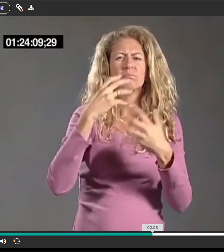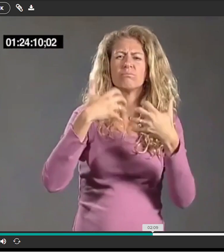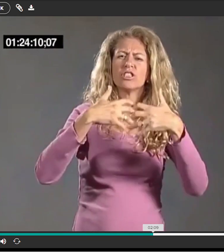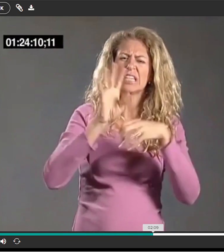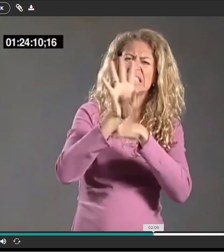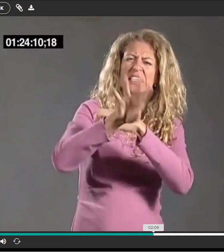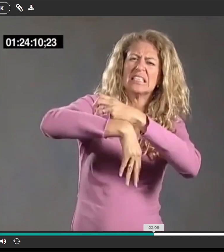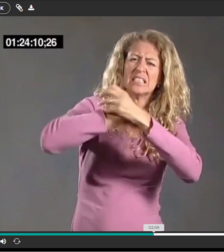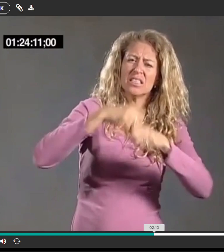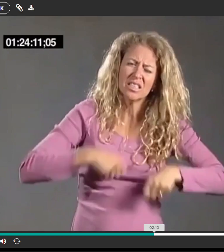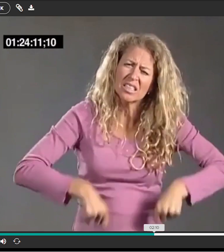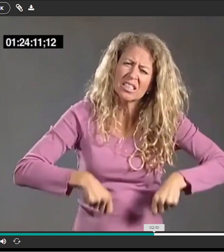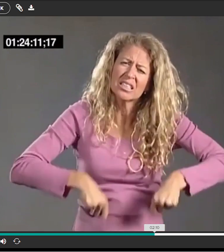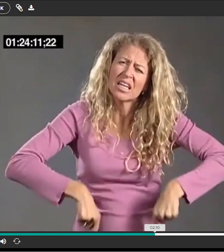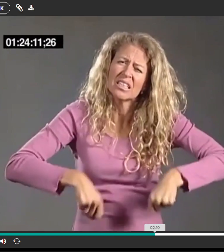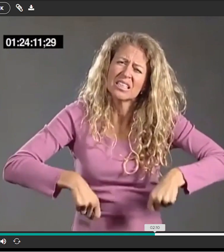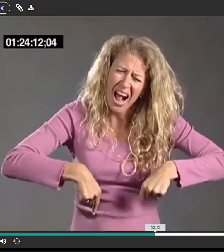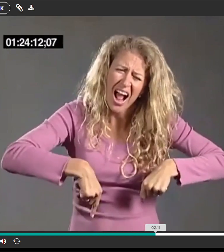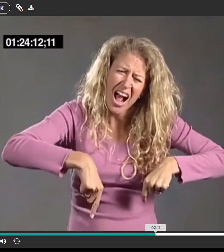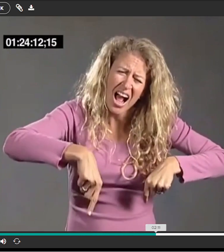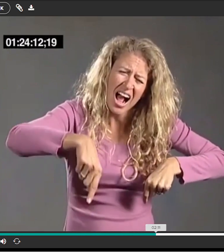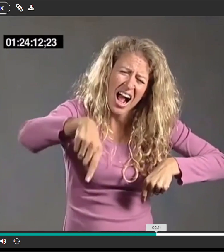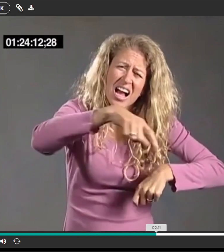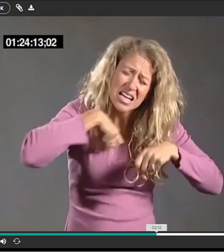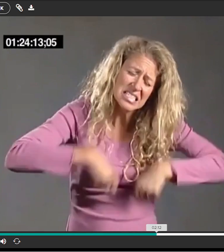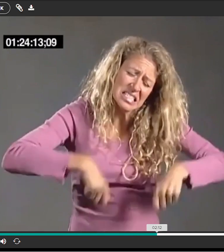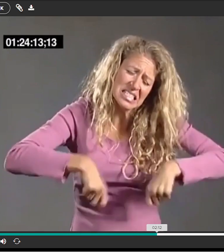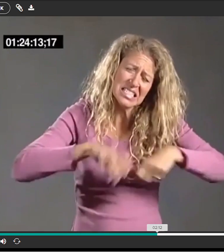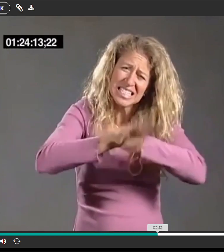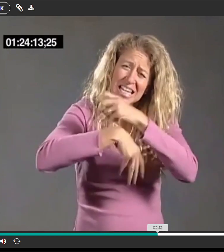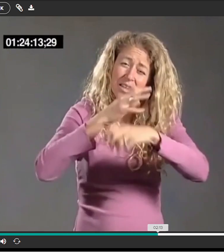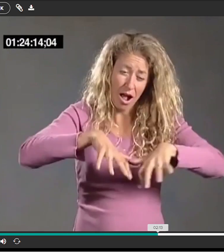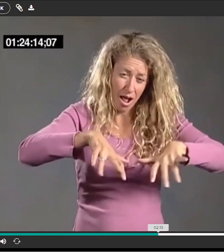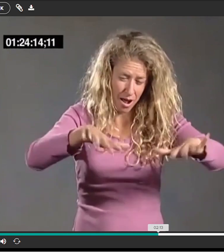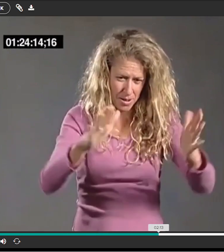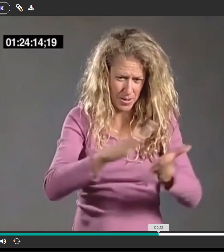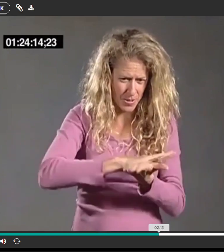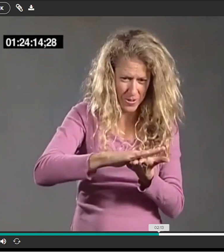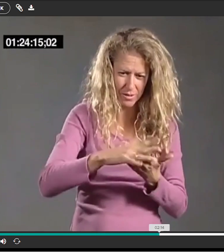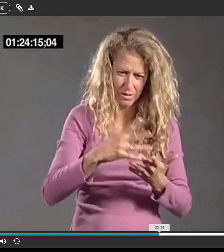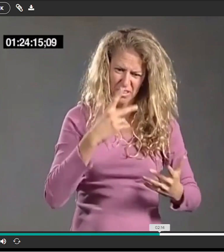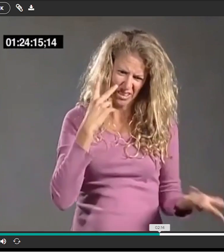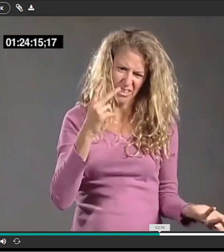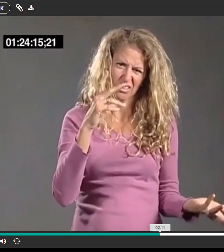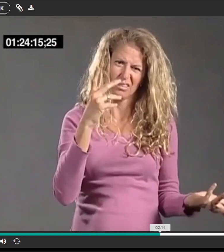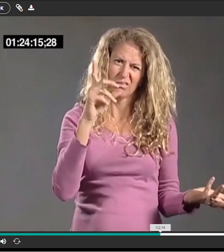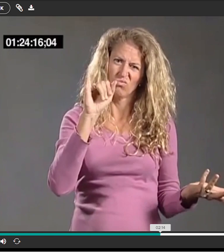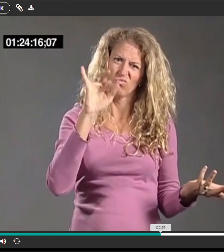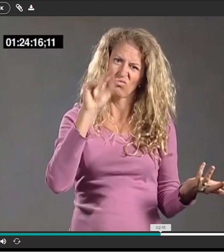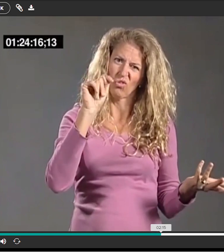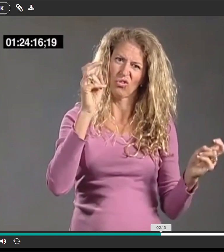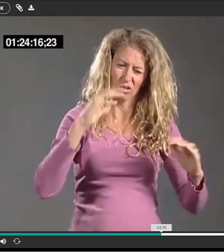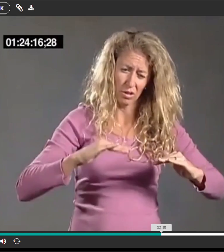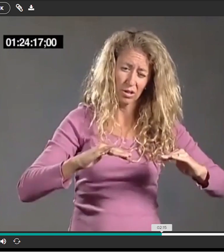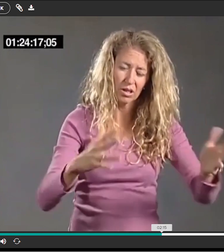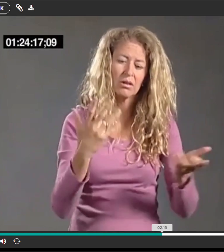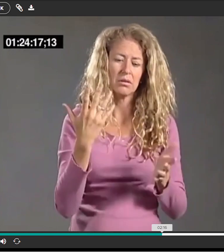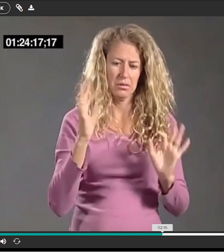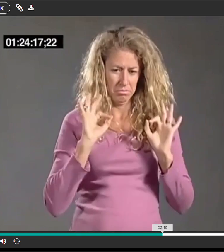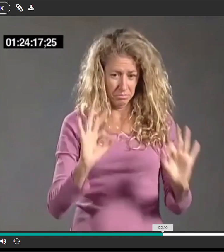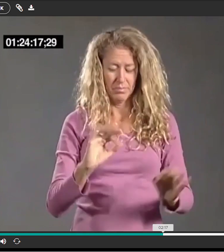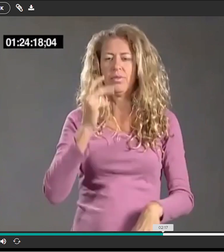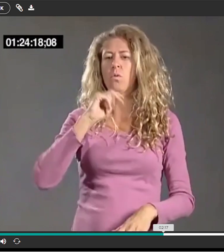this special tool. It was so much work, you guys, where I had to take all of the grass off and kind of till through the dirt